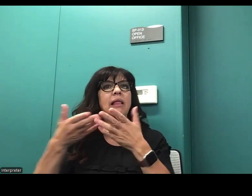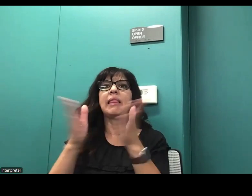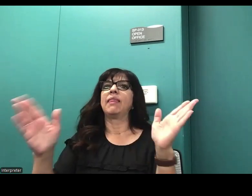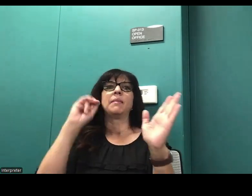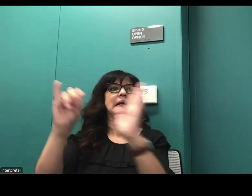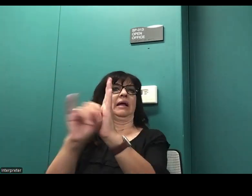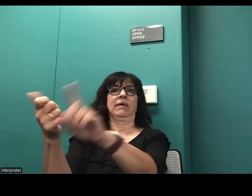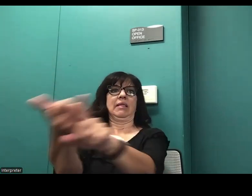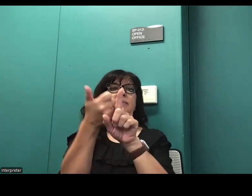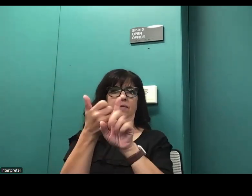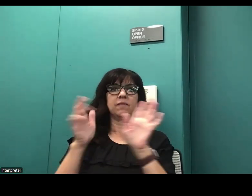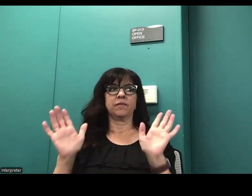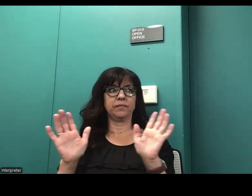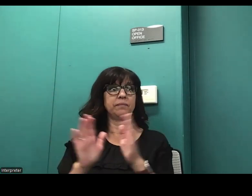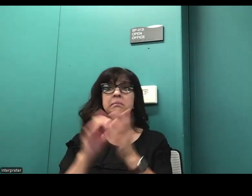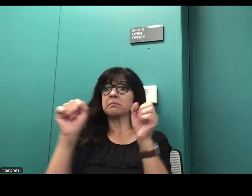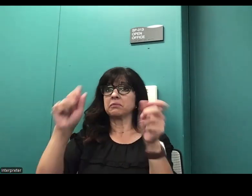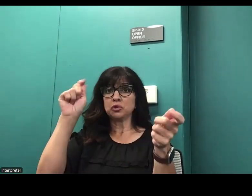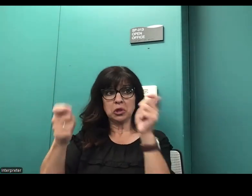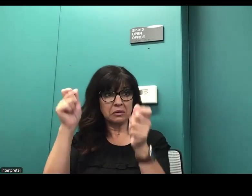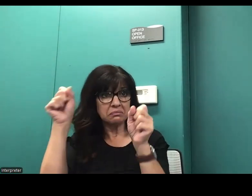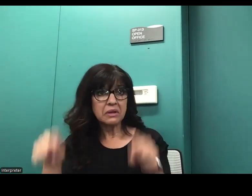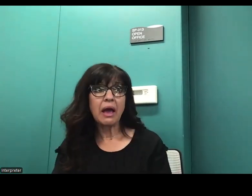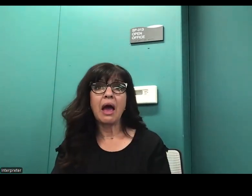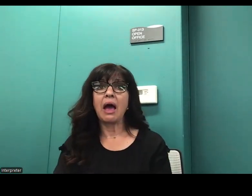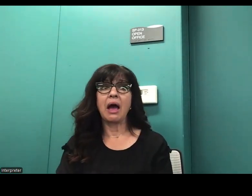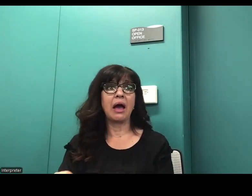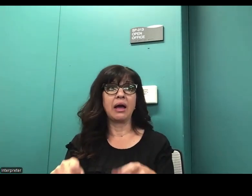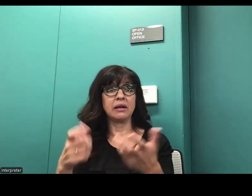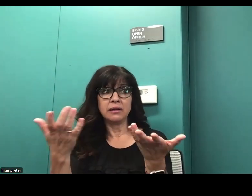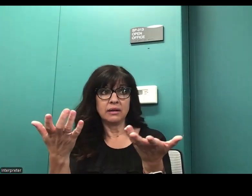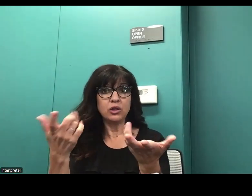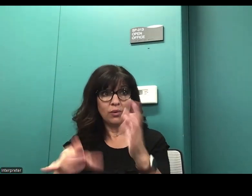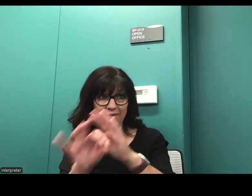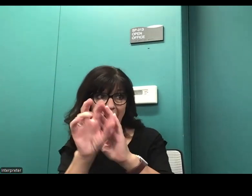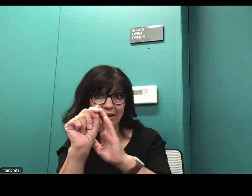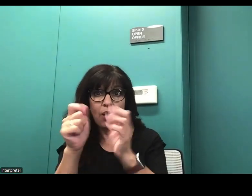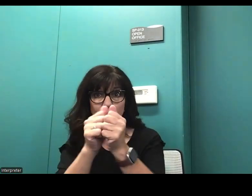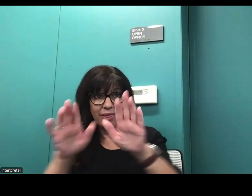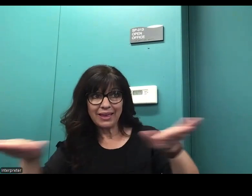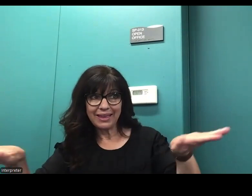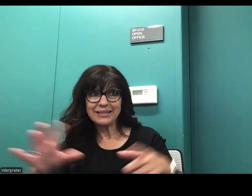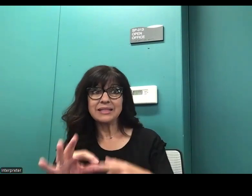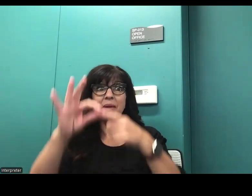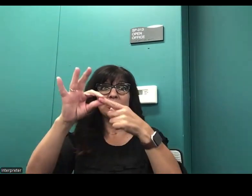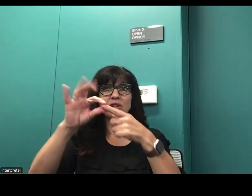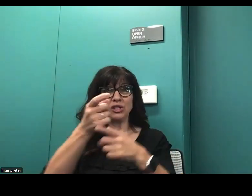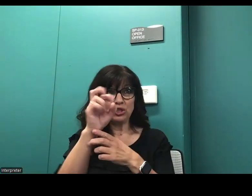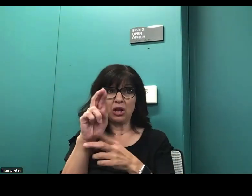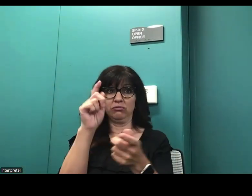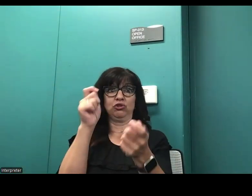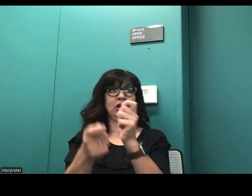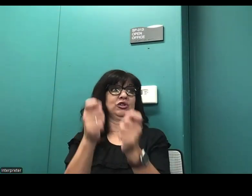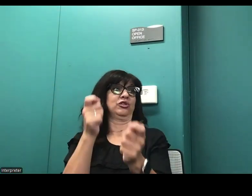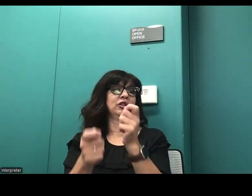identify themselves. And it can change. We found out with kids, especially gender, it can change.